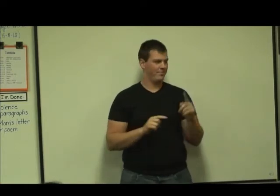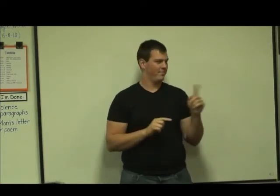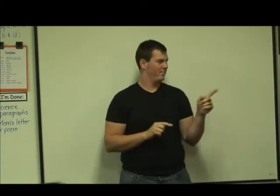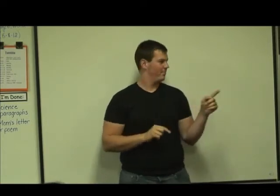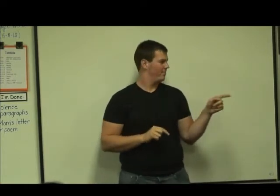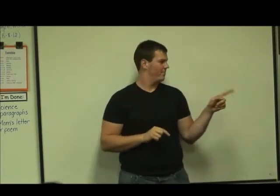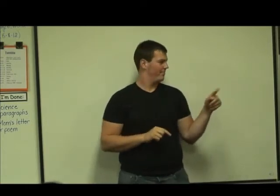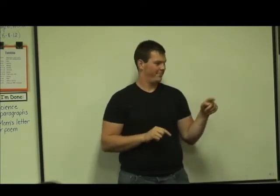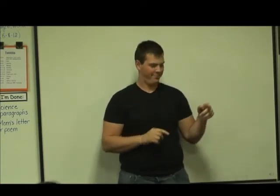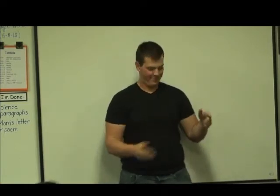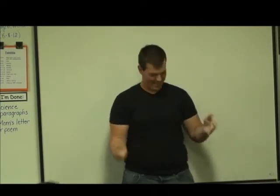Uh-oh.